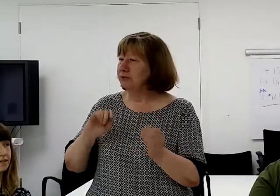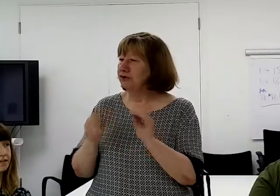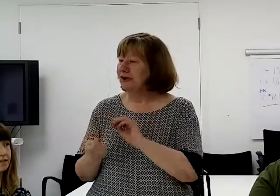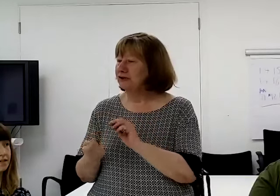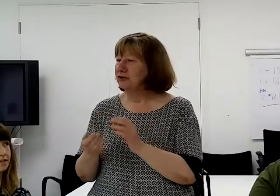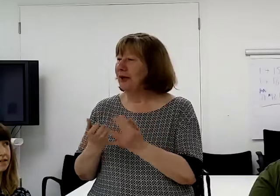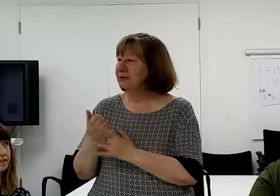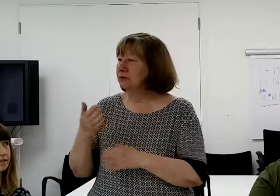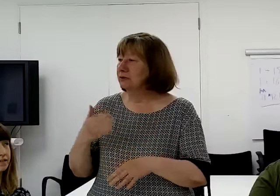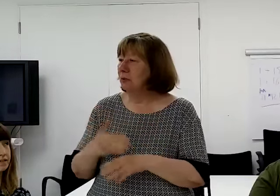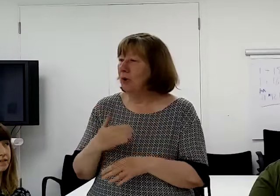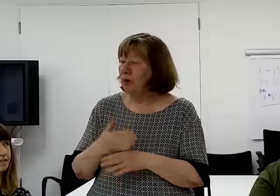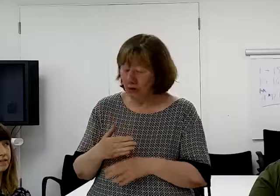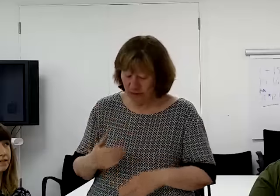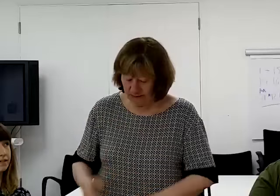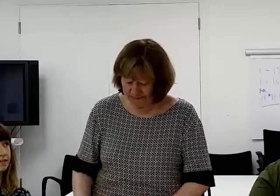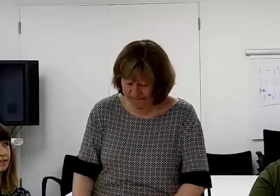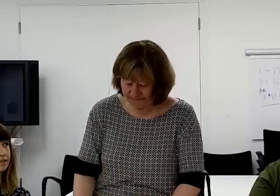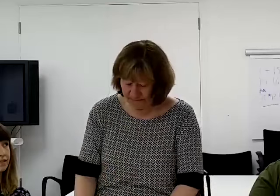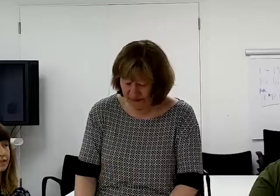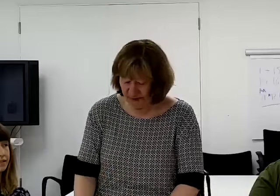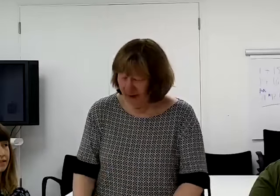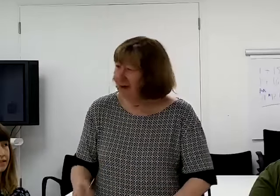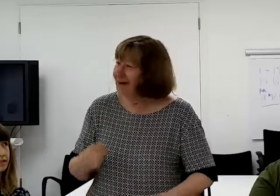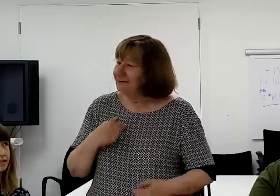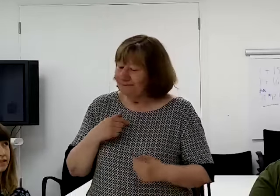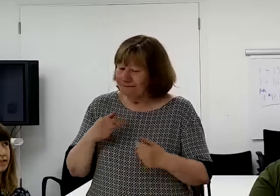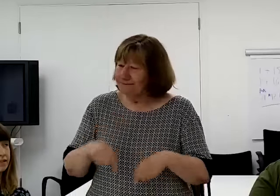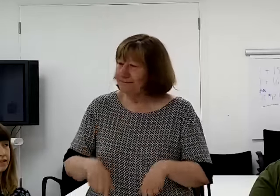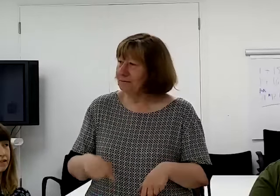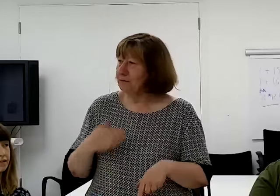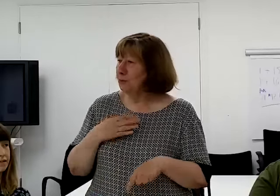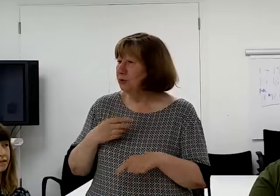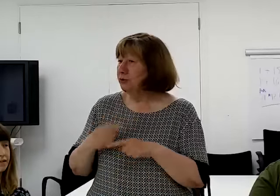O'Halloran. I'm from Stop Changes to Access to Work.